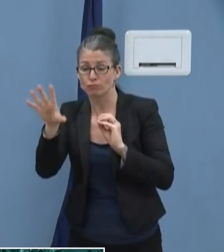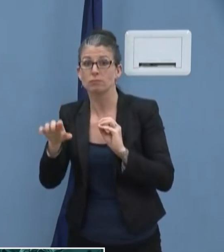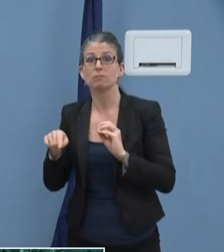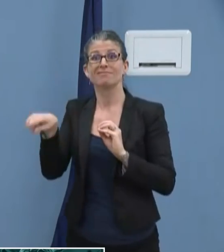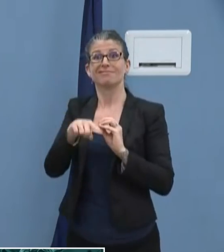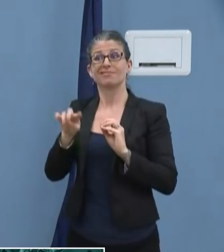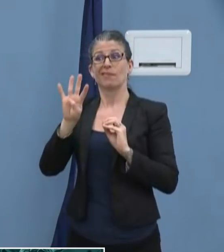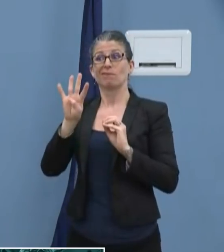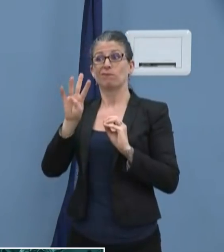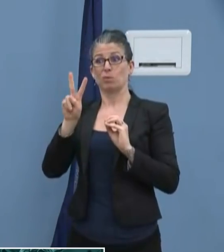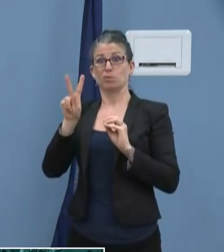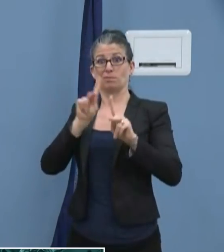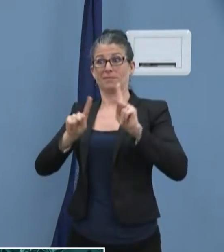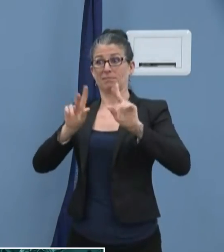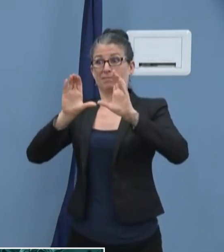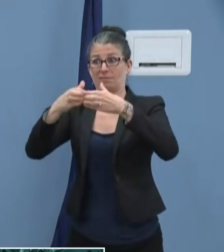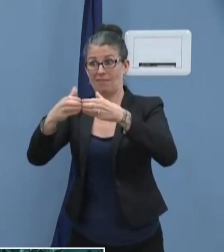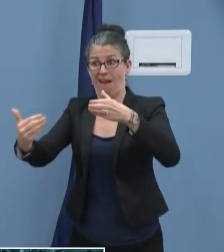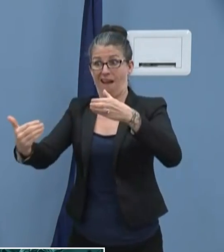yesterday.